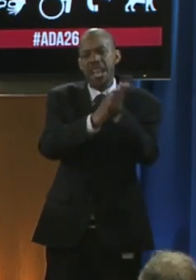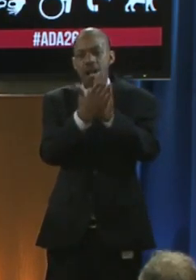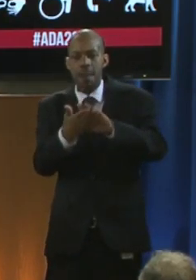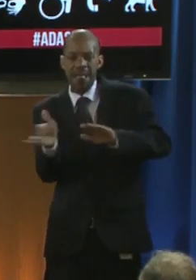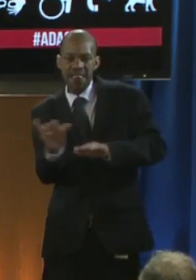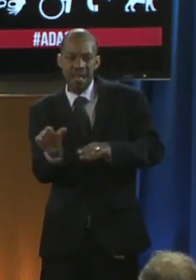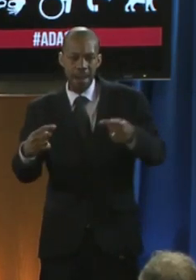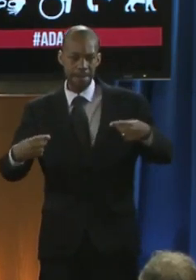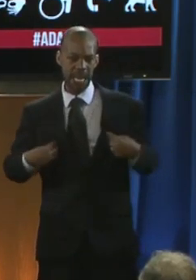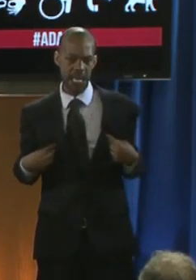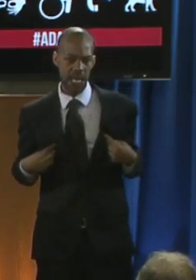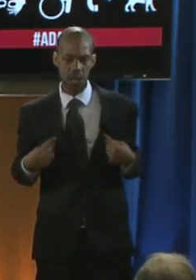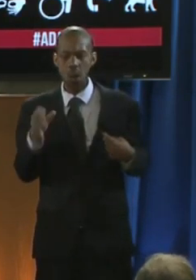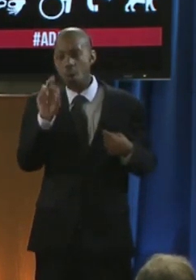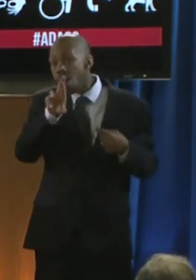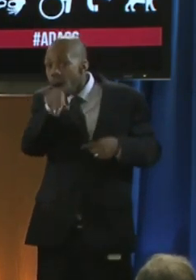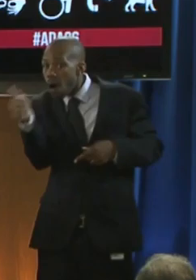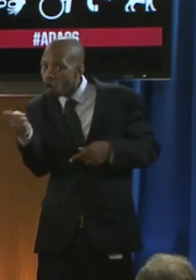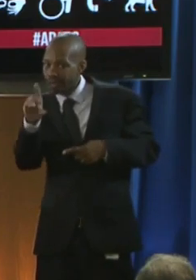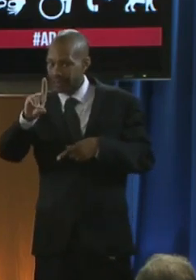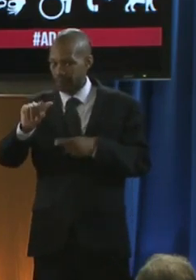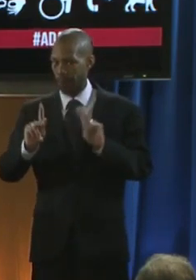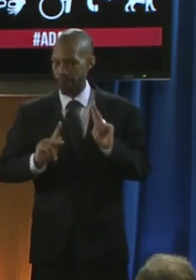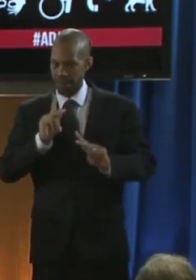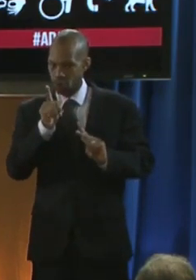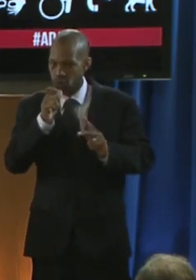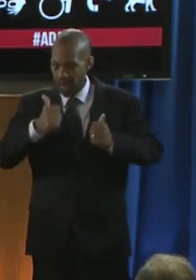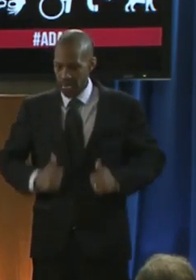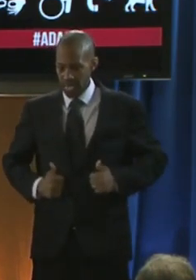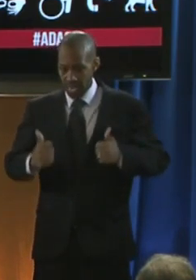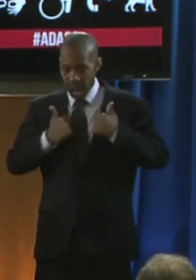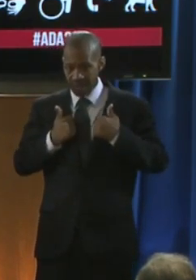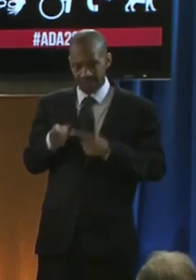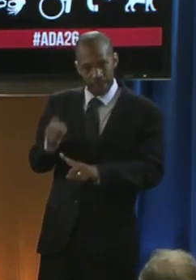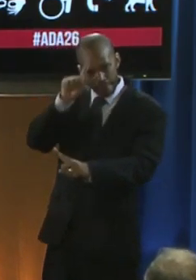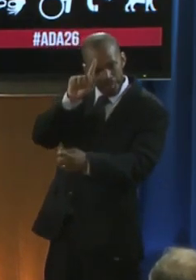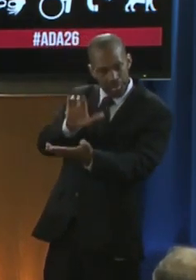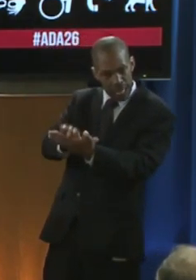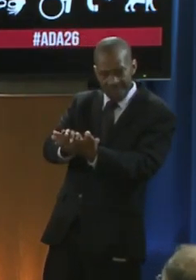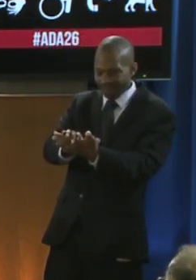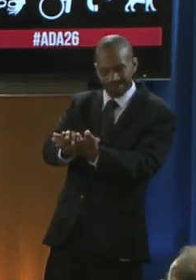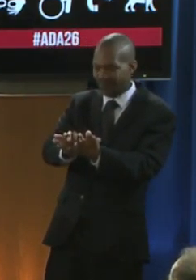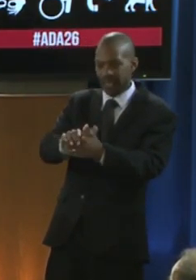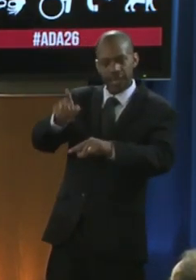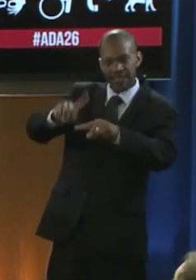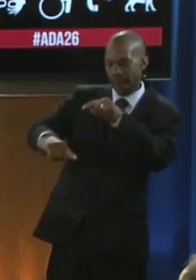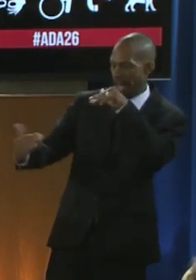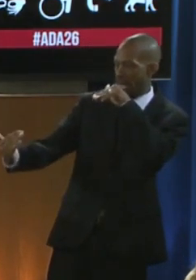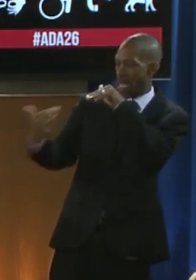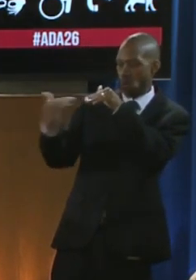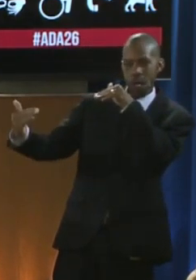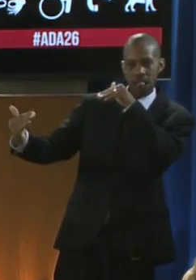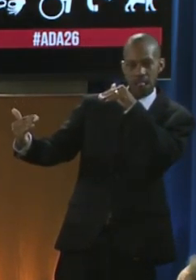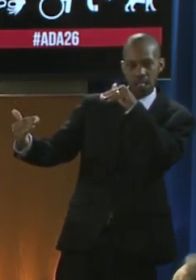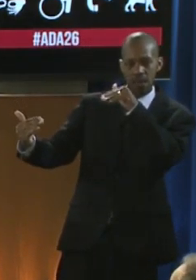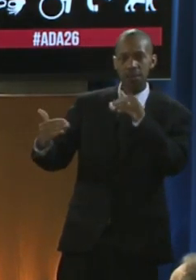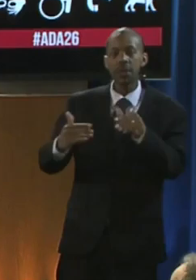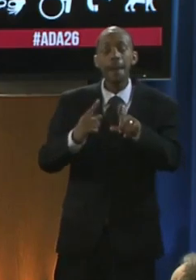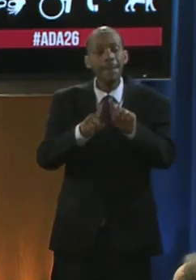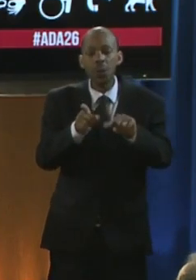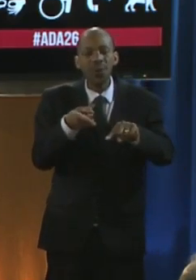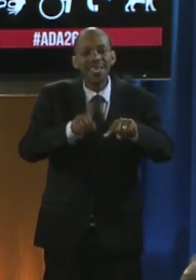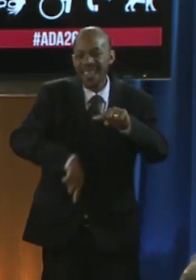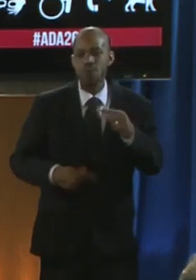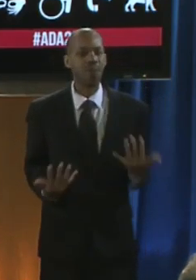me or other disabled people whose lives they believe cannot be equal to theirs. But we